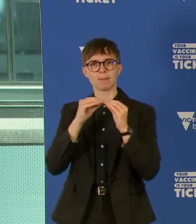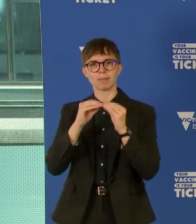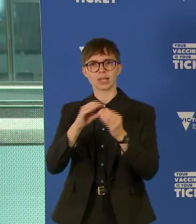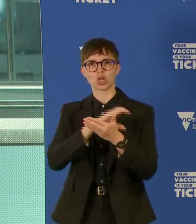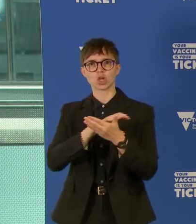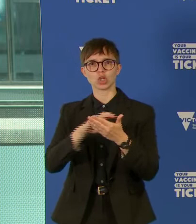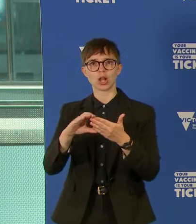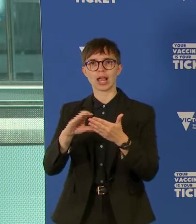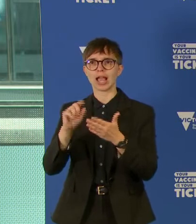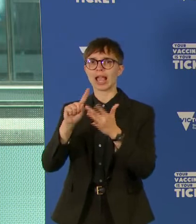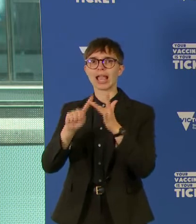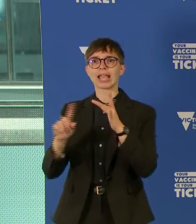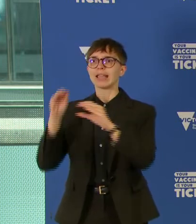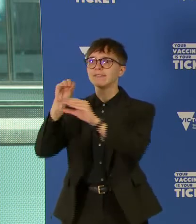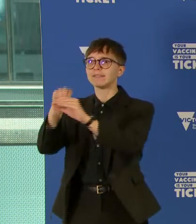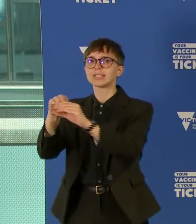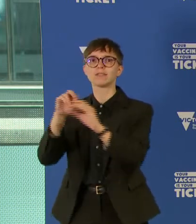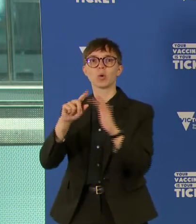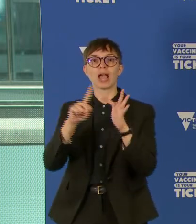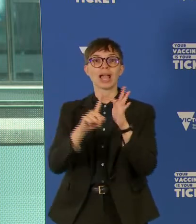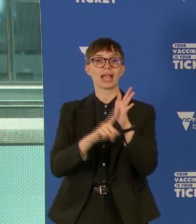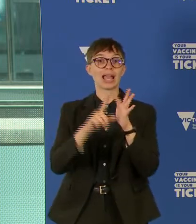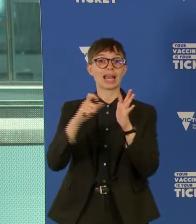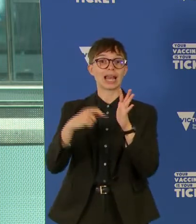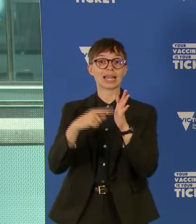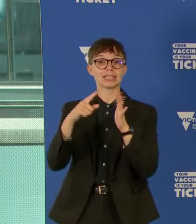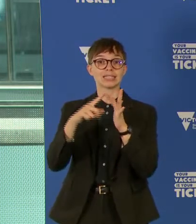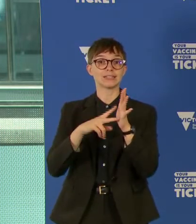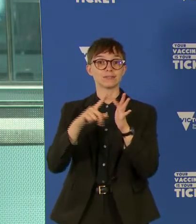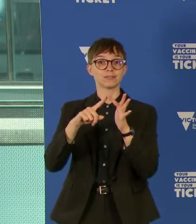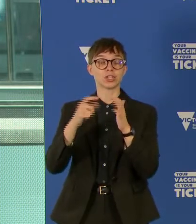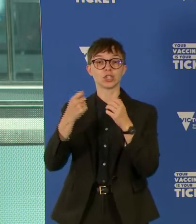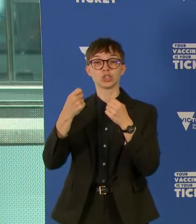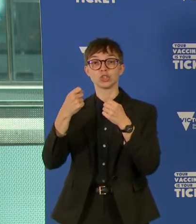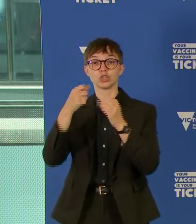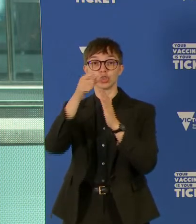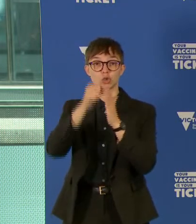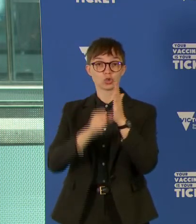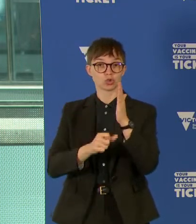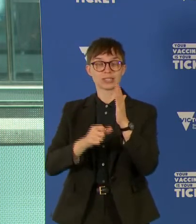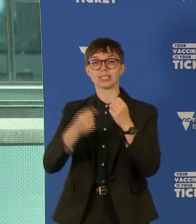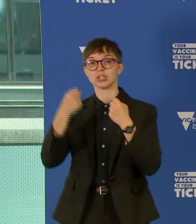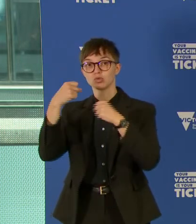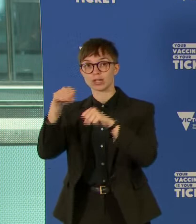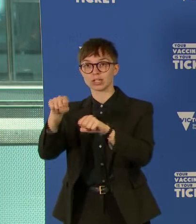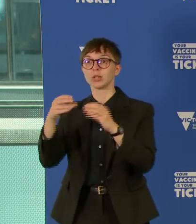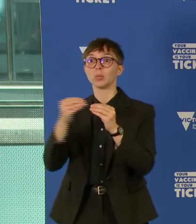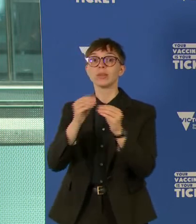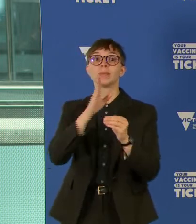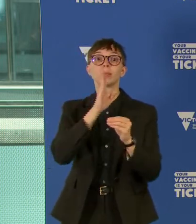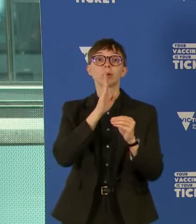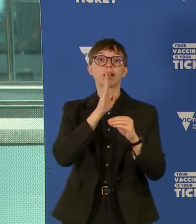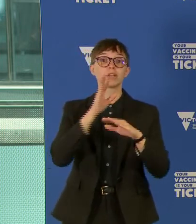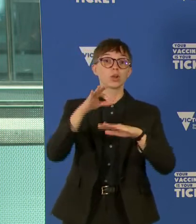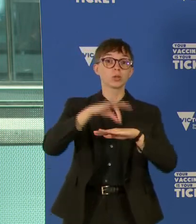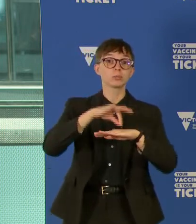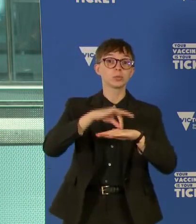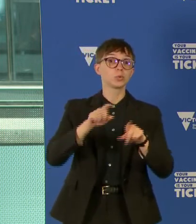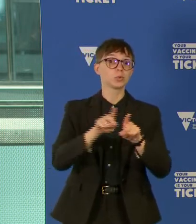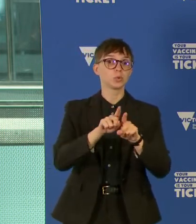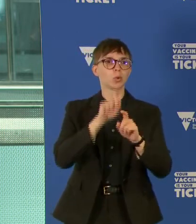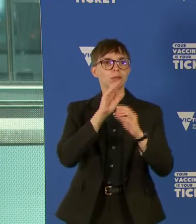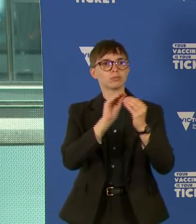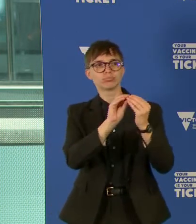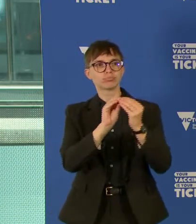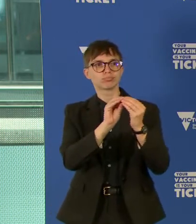elective surgery strategies, particularly partnering with the private sector and indeed taking over a private hospital